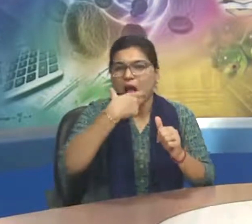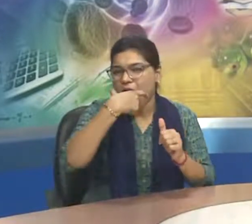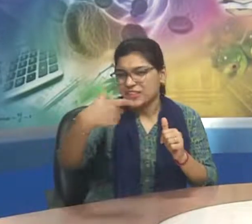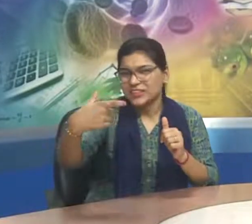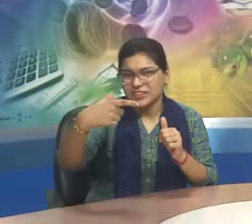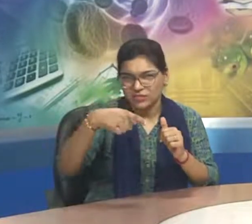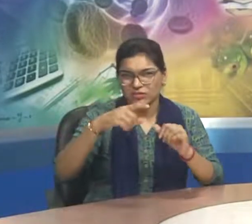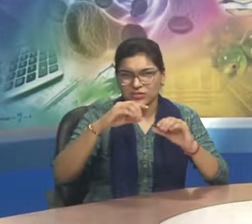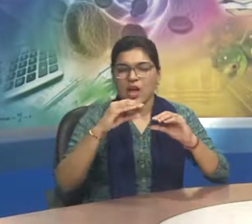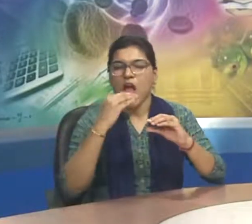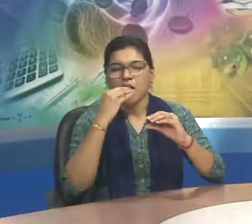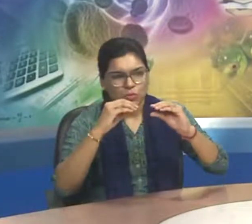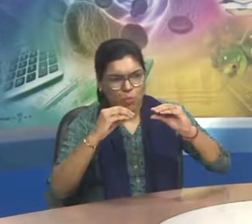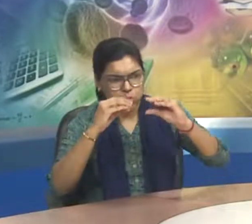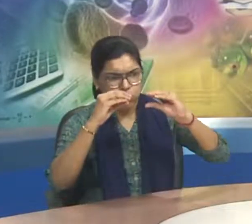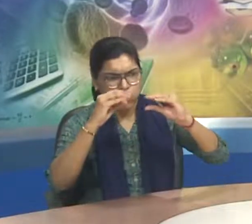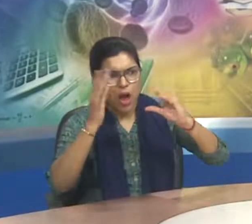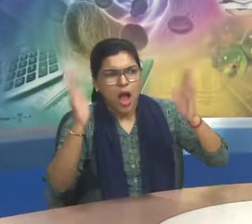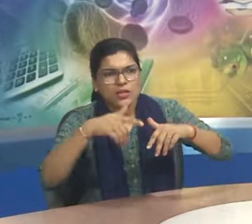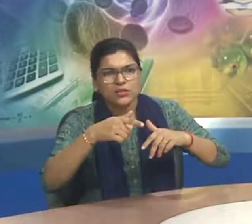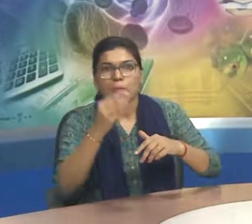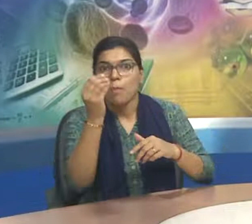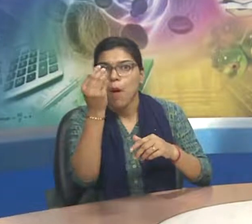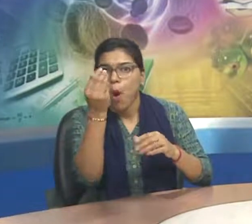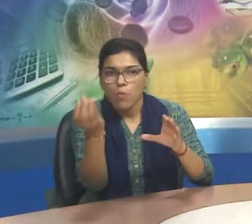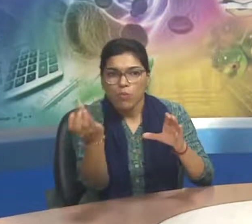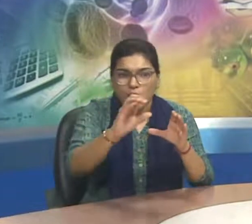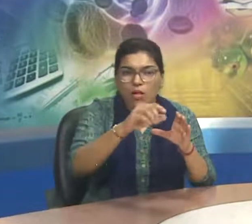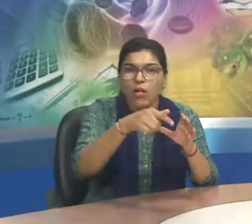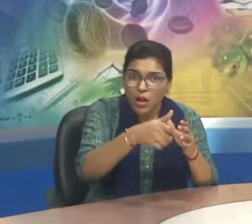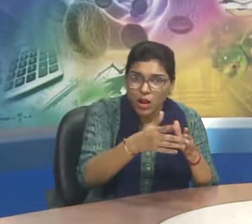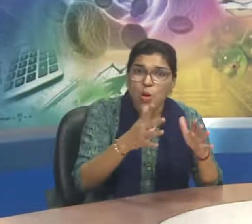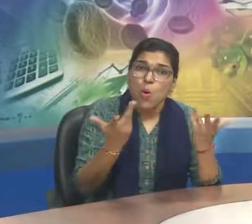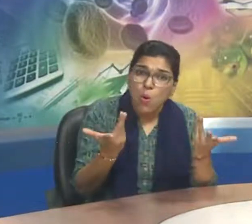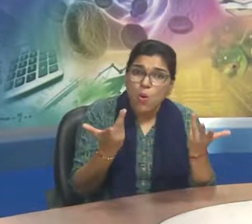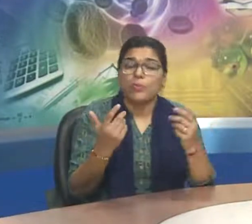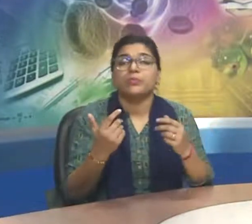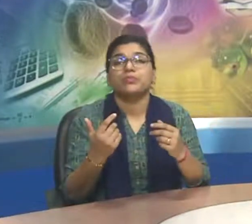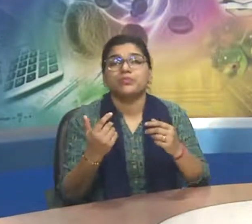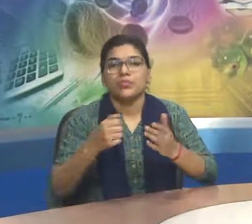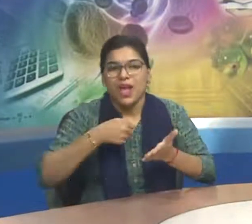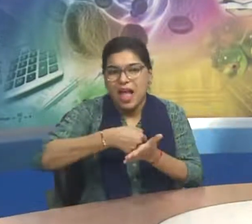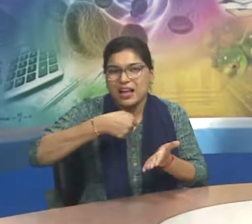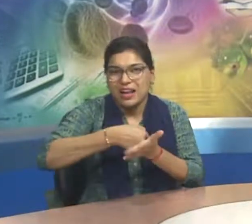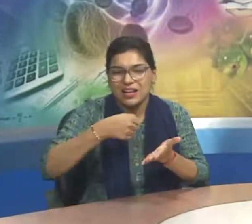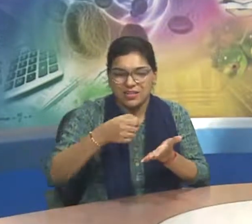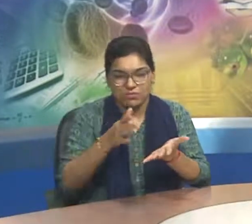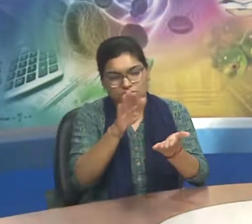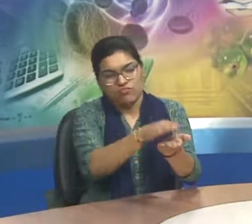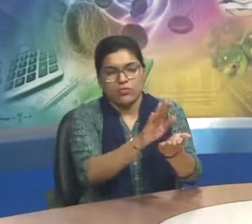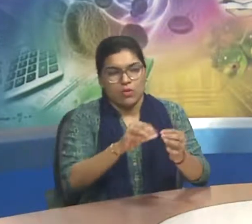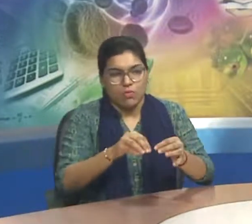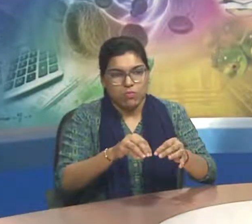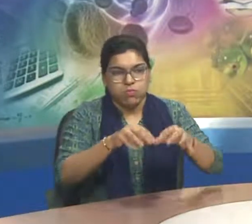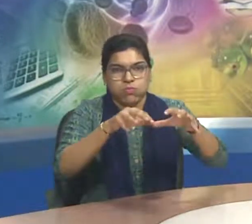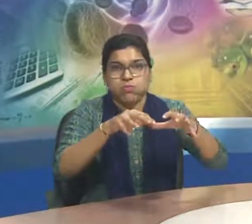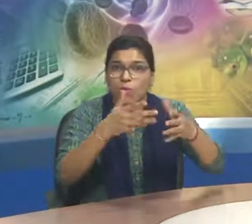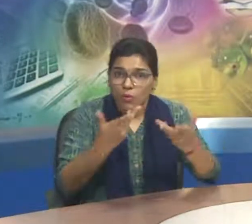pizza bases, we all know, we all have eaten. So we put some yeast in the dough and keep it for